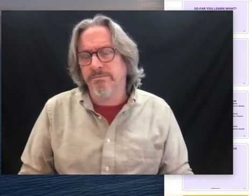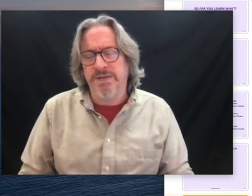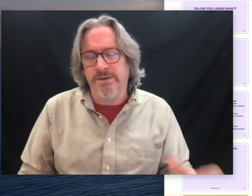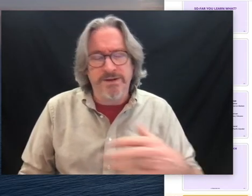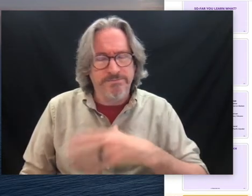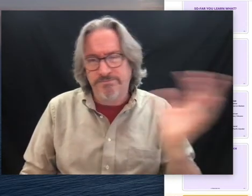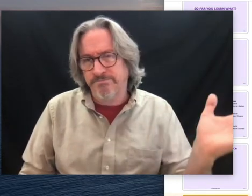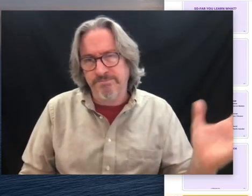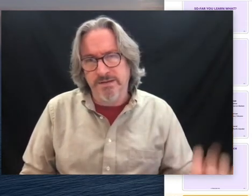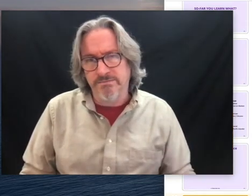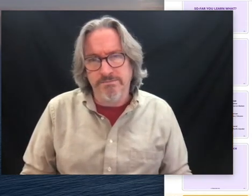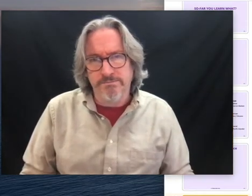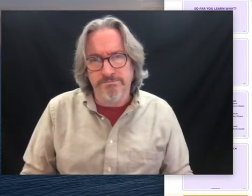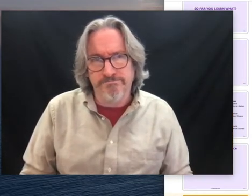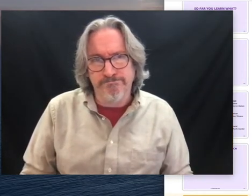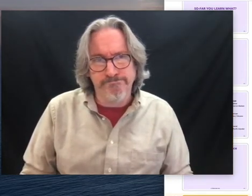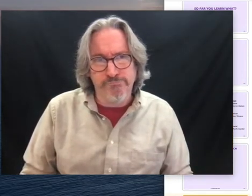Anyway,